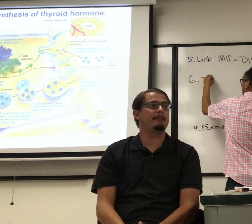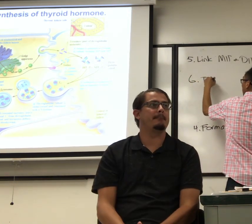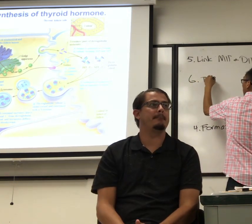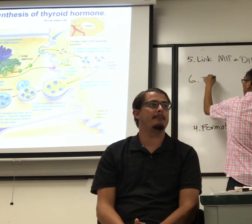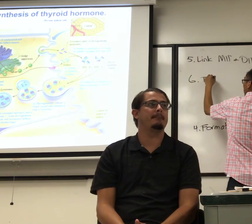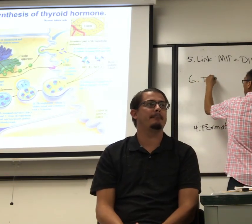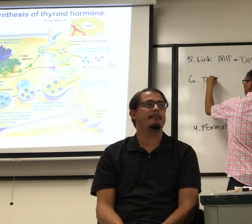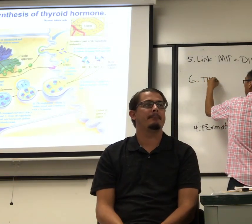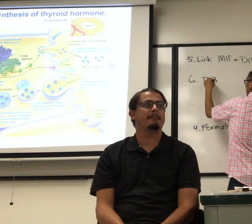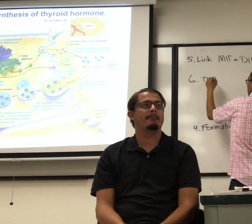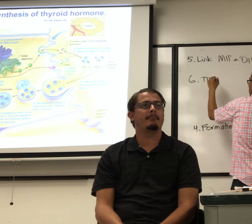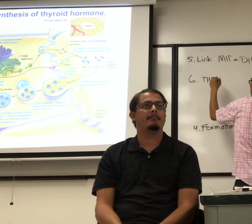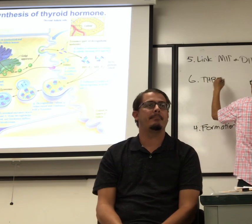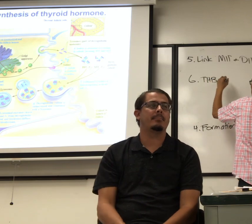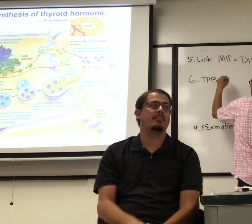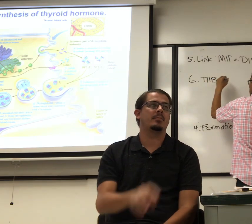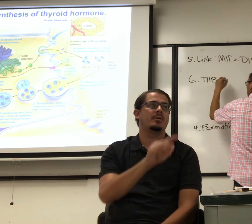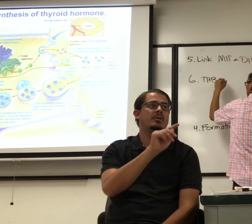fuse it with the lysozyme.